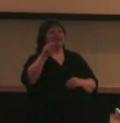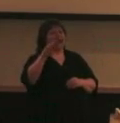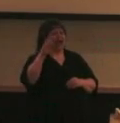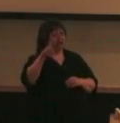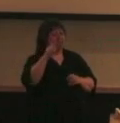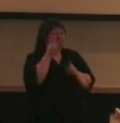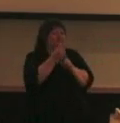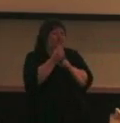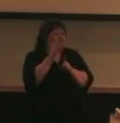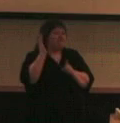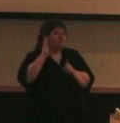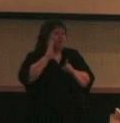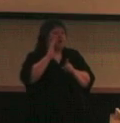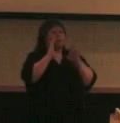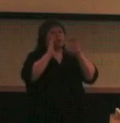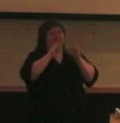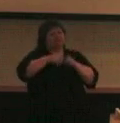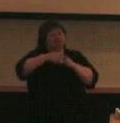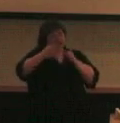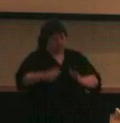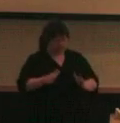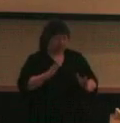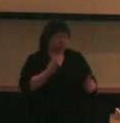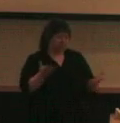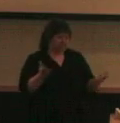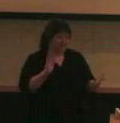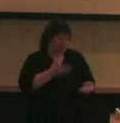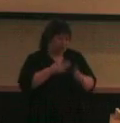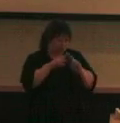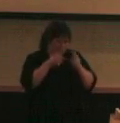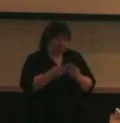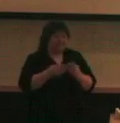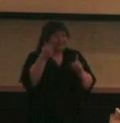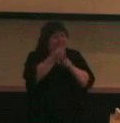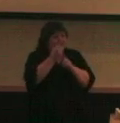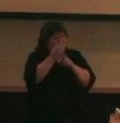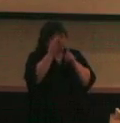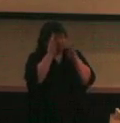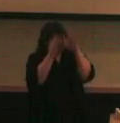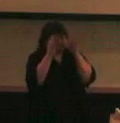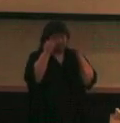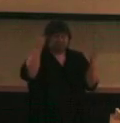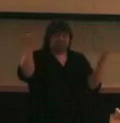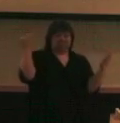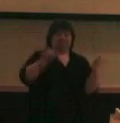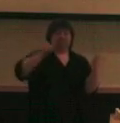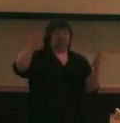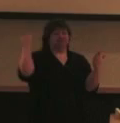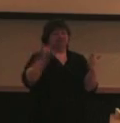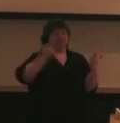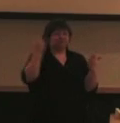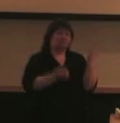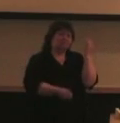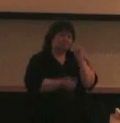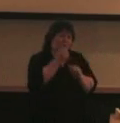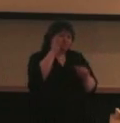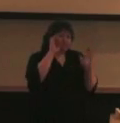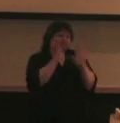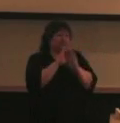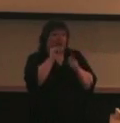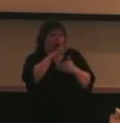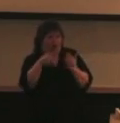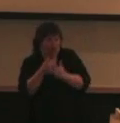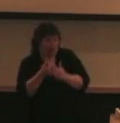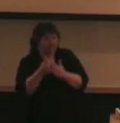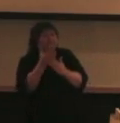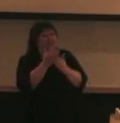former communication specialist of the deaf unit. He is actually the artist of all these pictures that you see, or actually most of these pictures, not all of them,